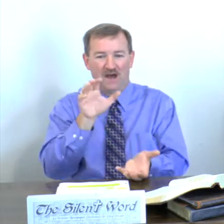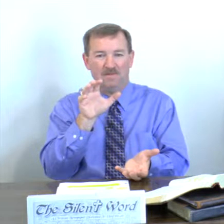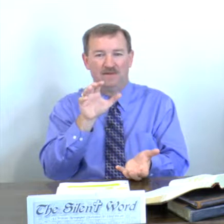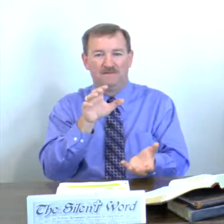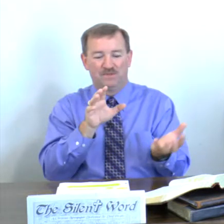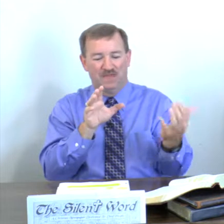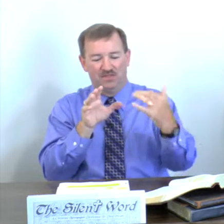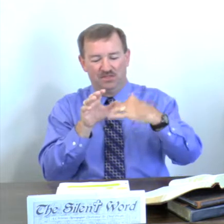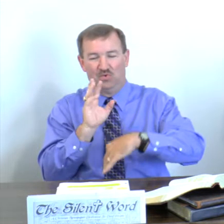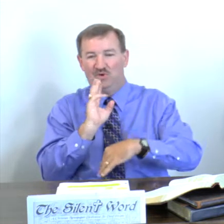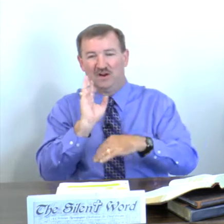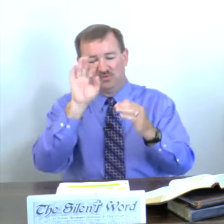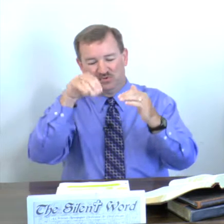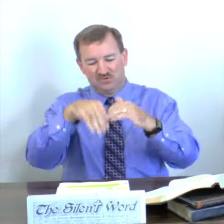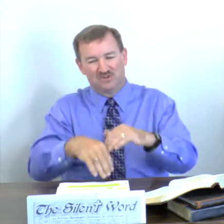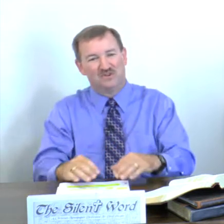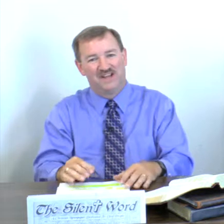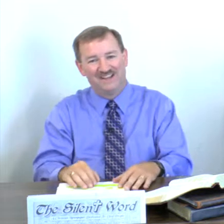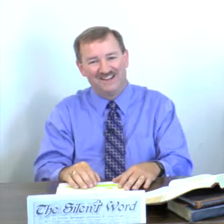up and the water will just go down in.